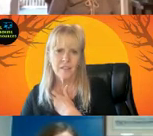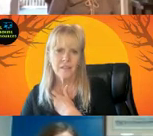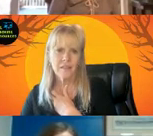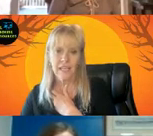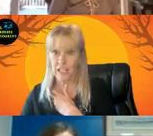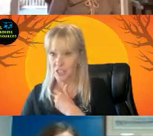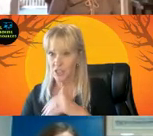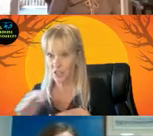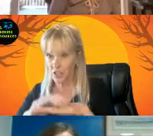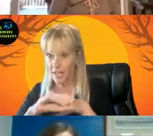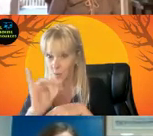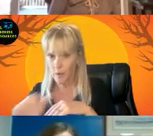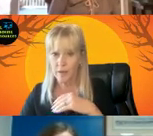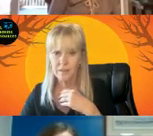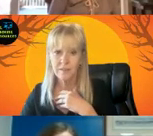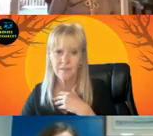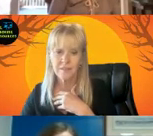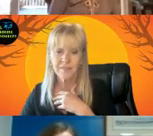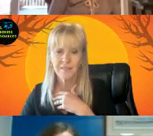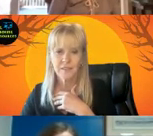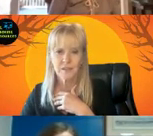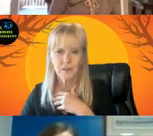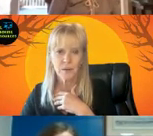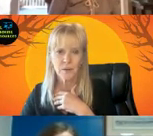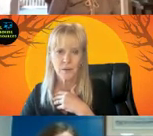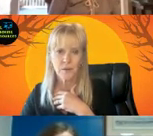And English as well.